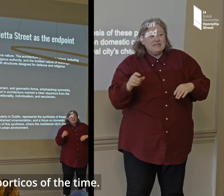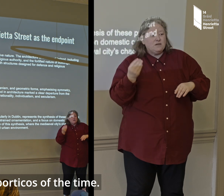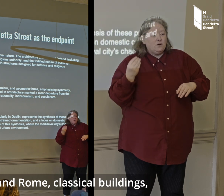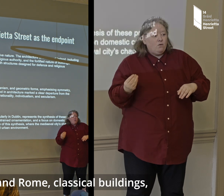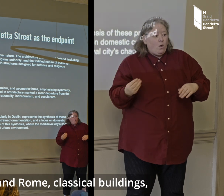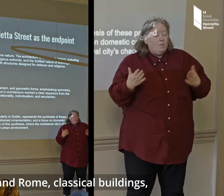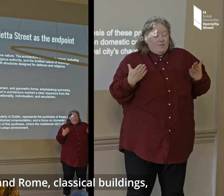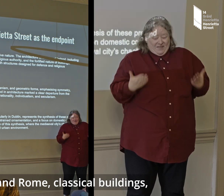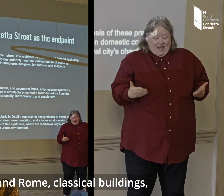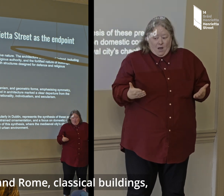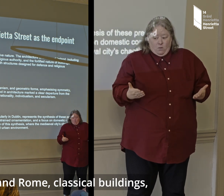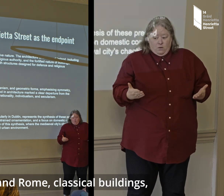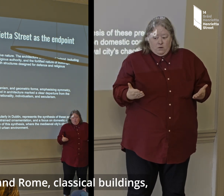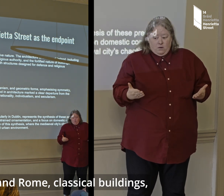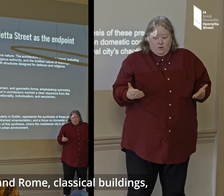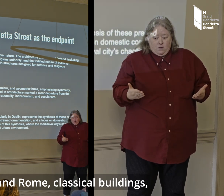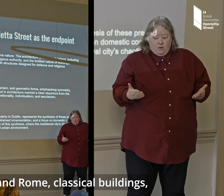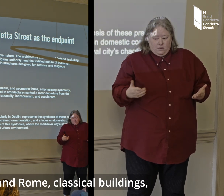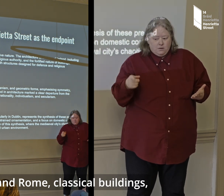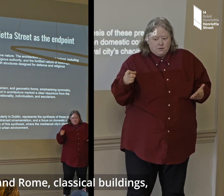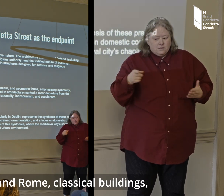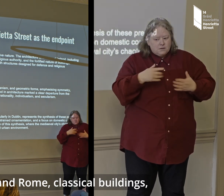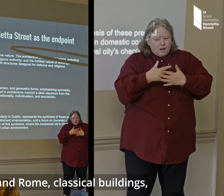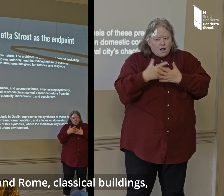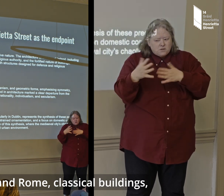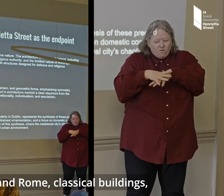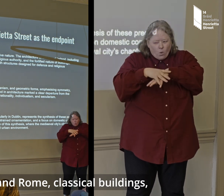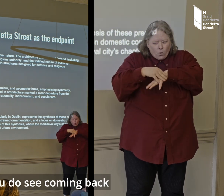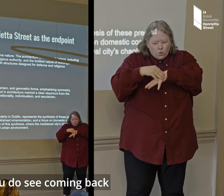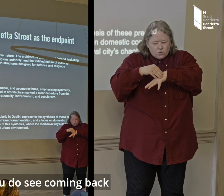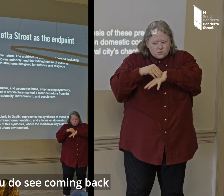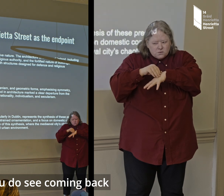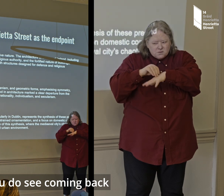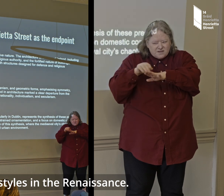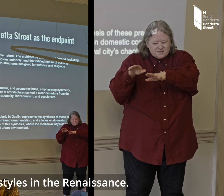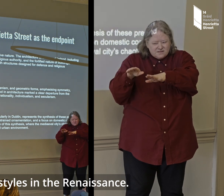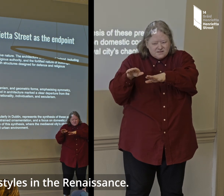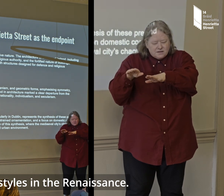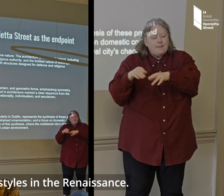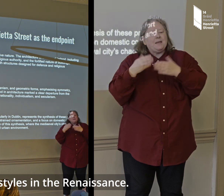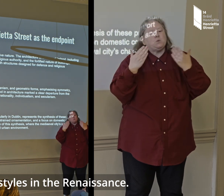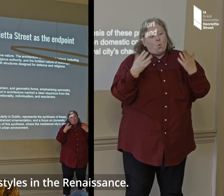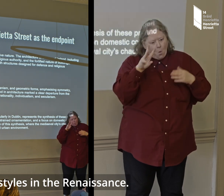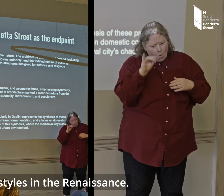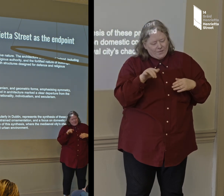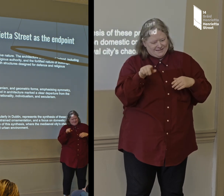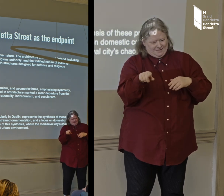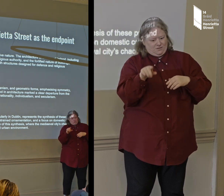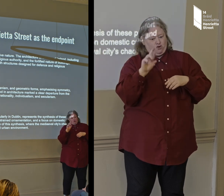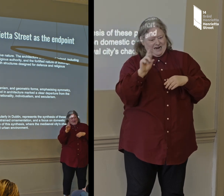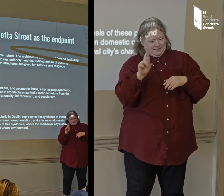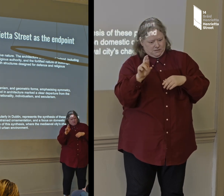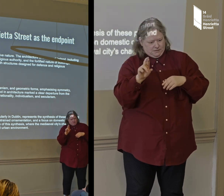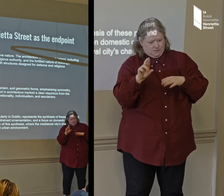porticos of the time. So Greek and Rome classical buildings, you do see coming back those styles in the Renaissance.